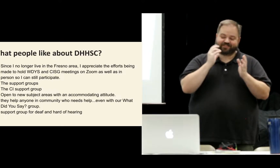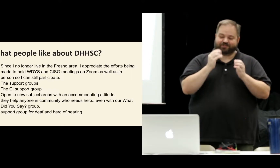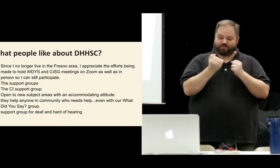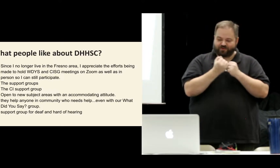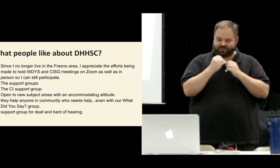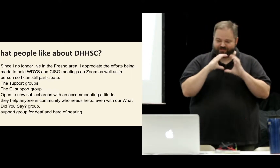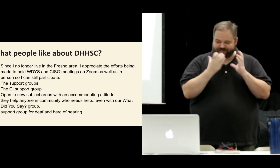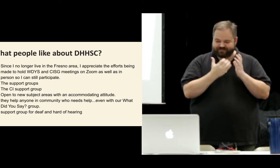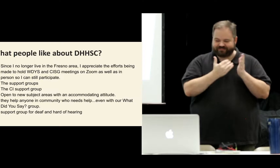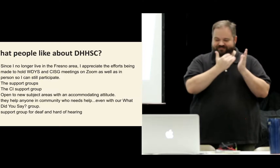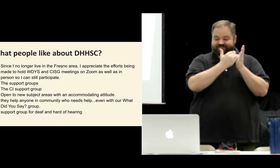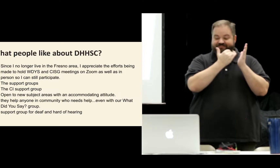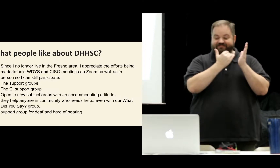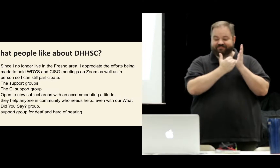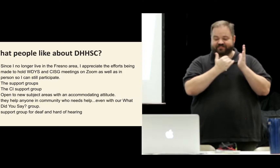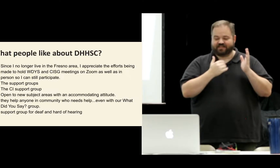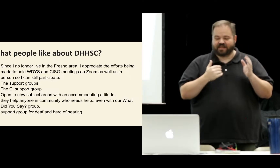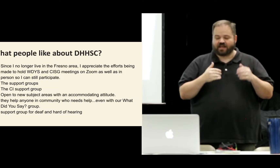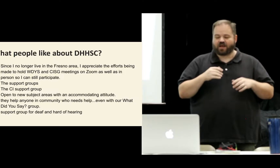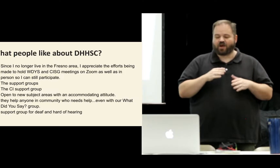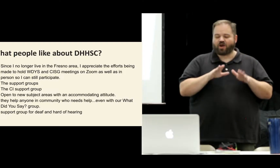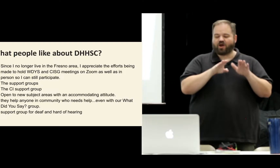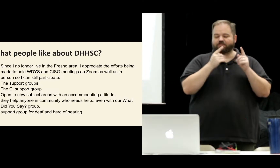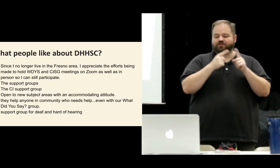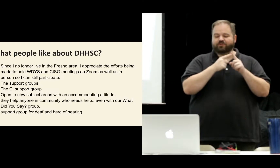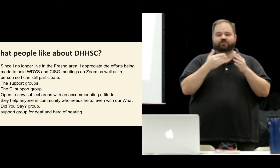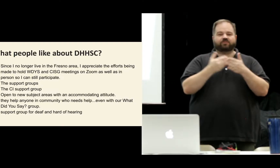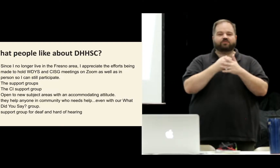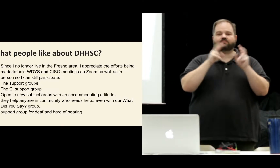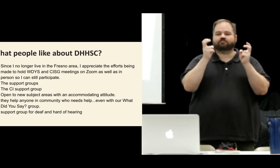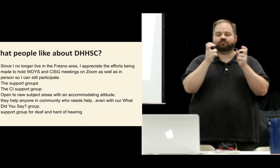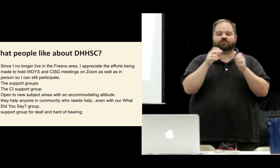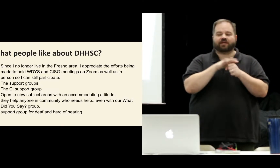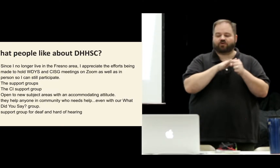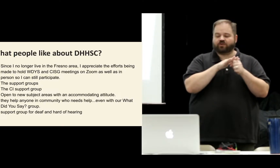Zoom and in person. Opportunity.